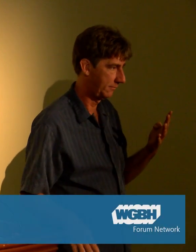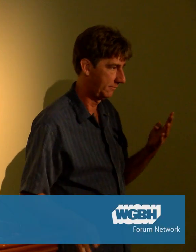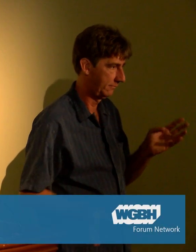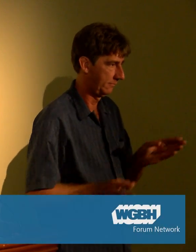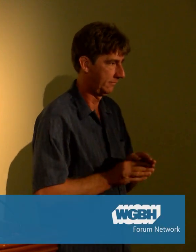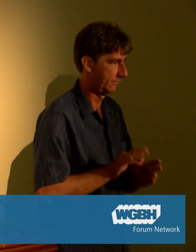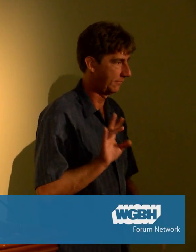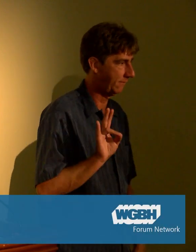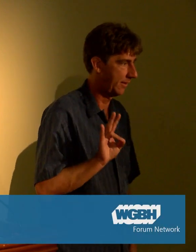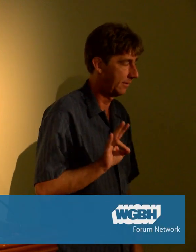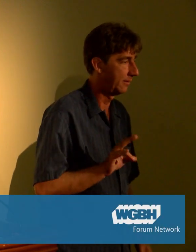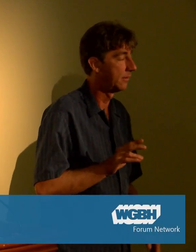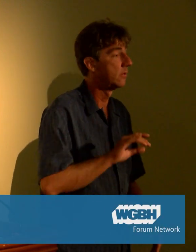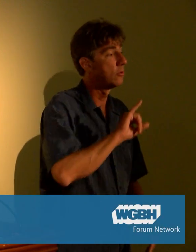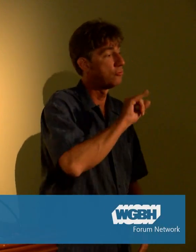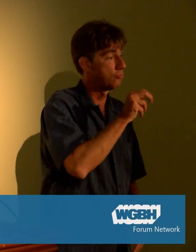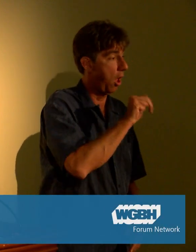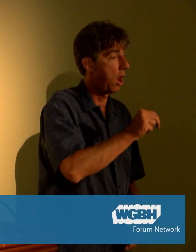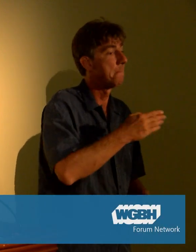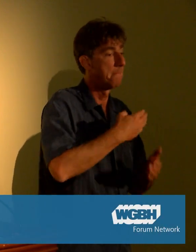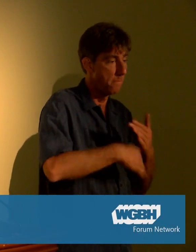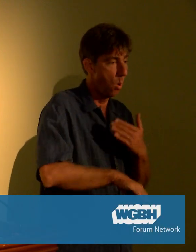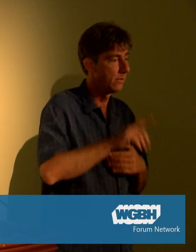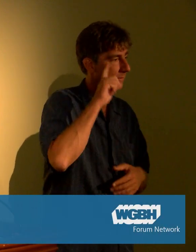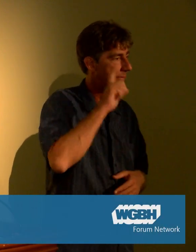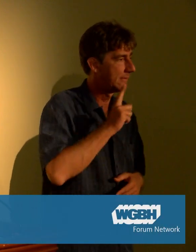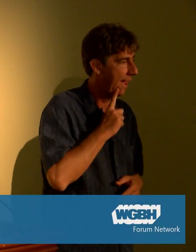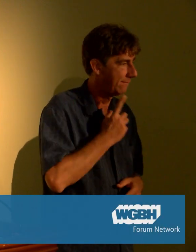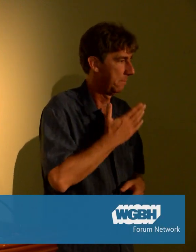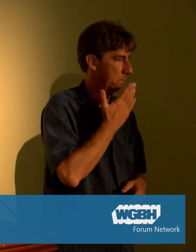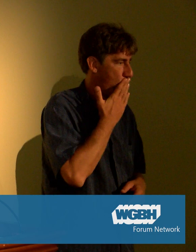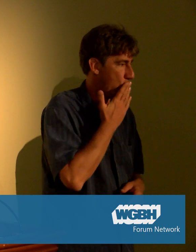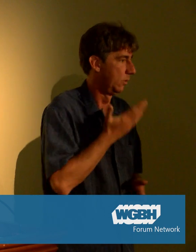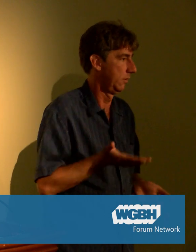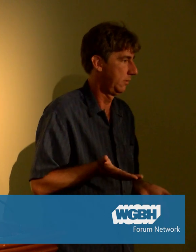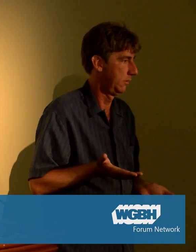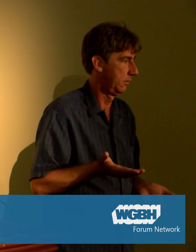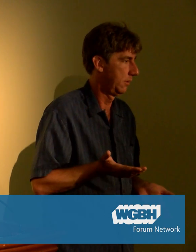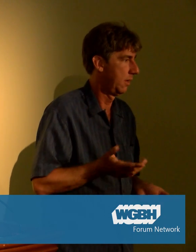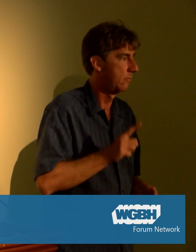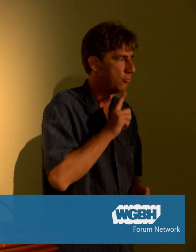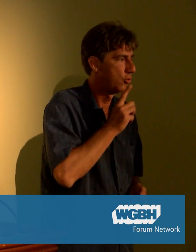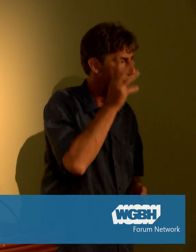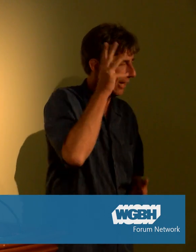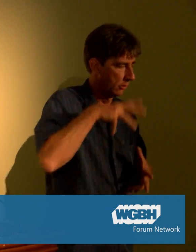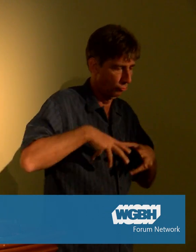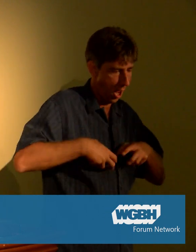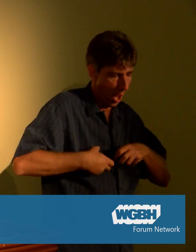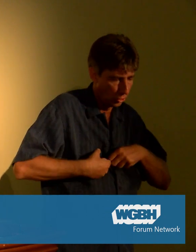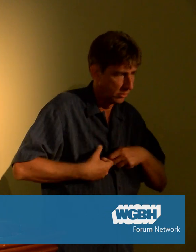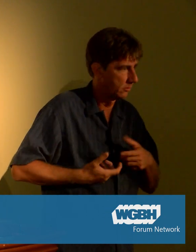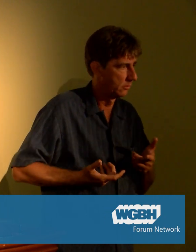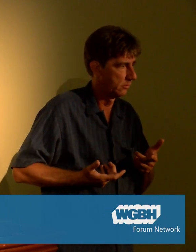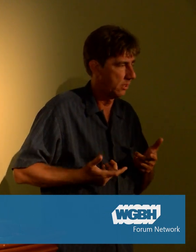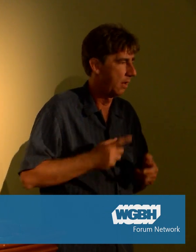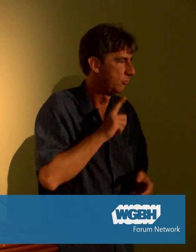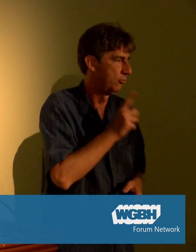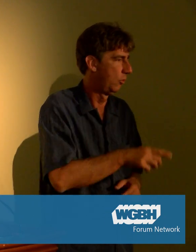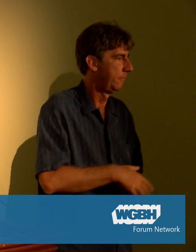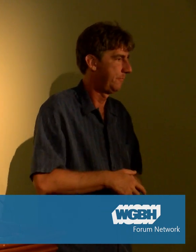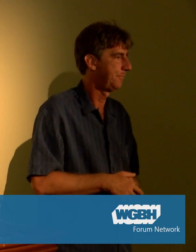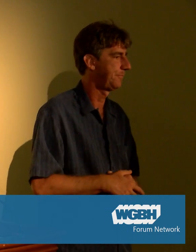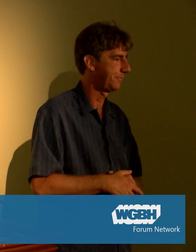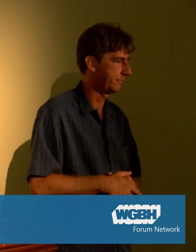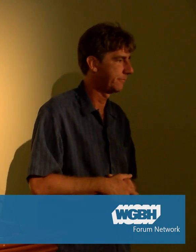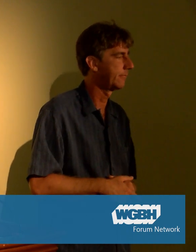John was born deaf and mute, and it must have been a crushing blow to his parents, because